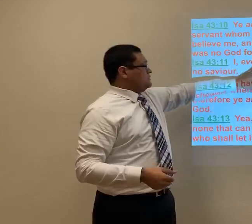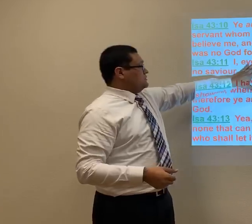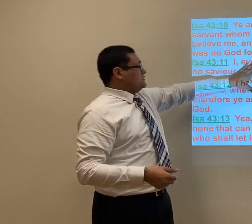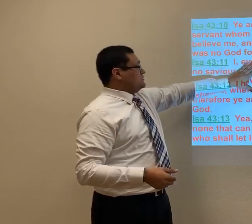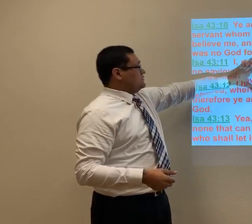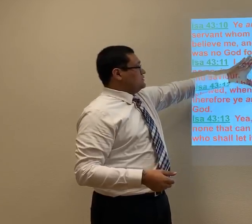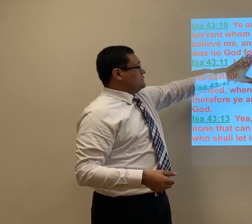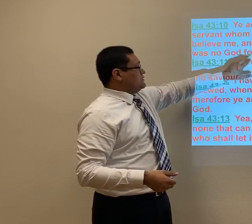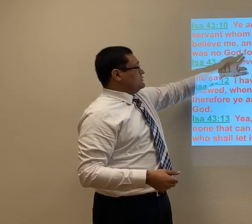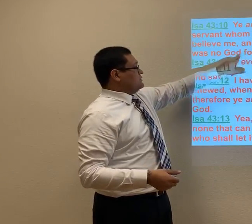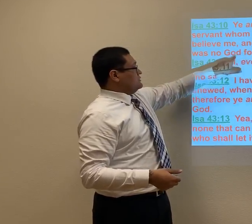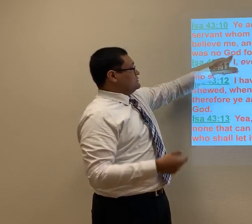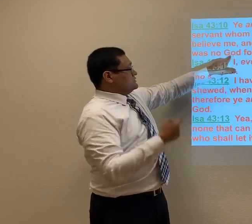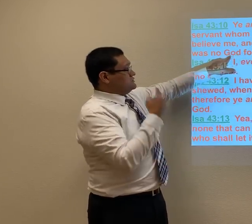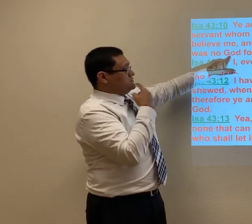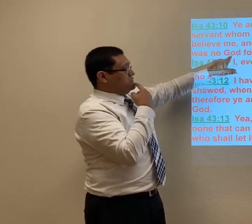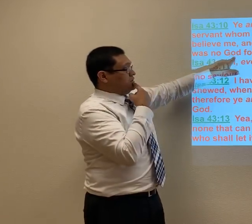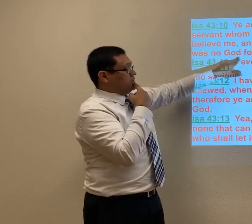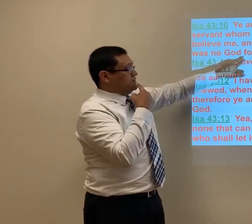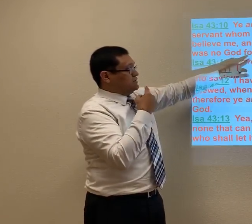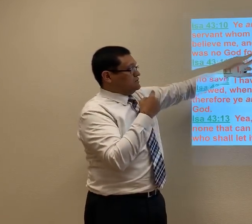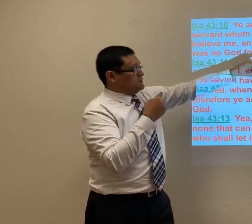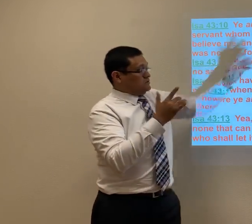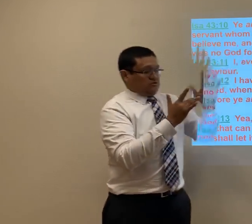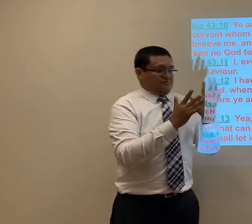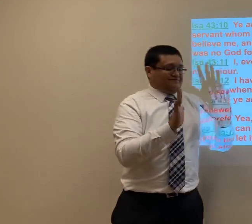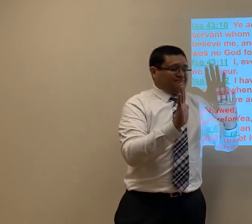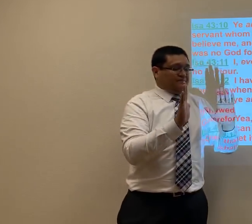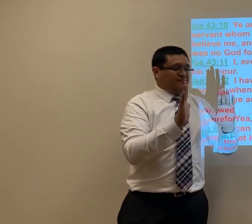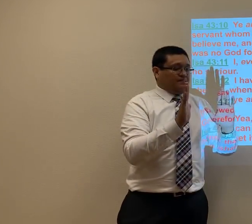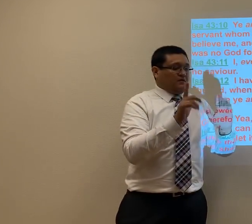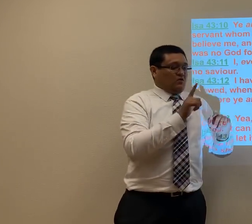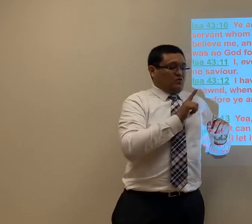But I'm going to emphasize this part here. It says,